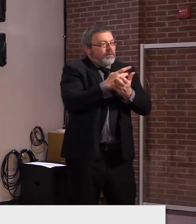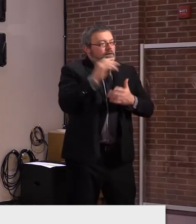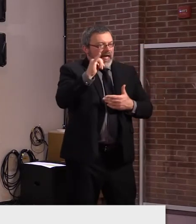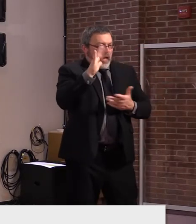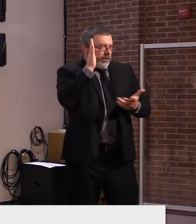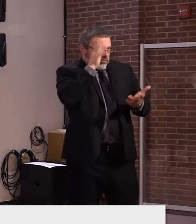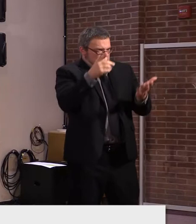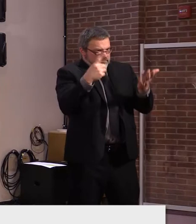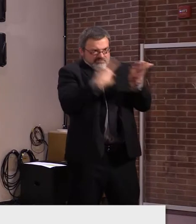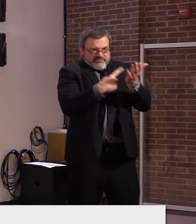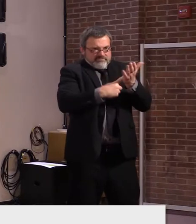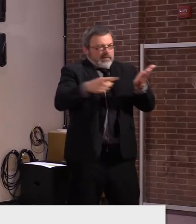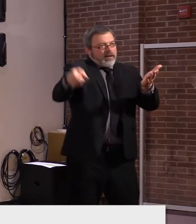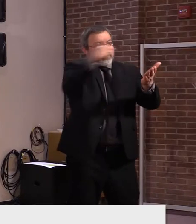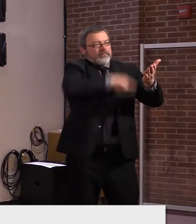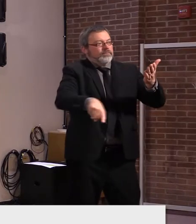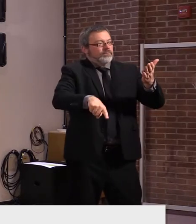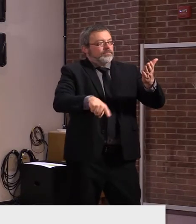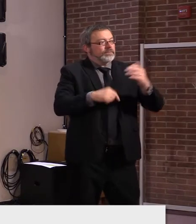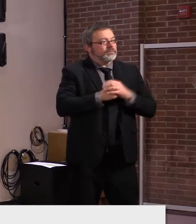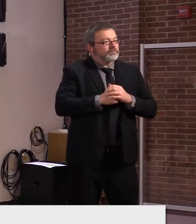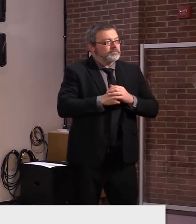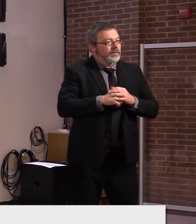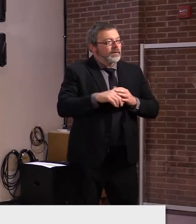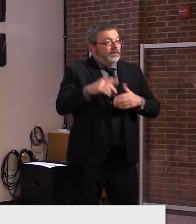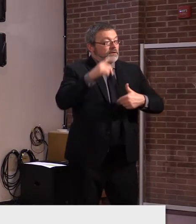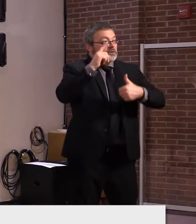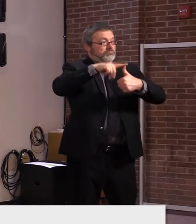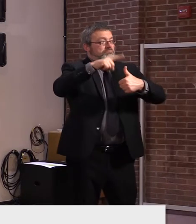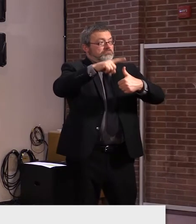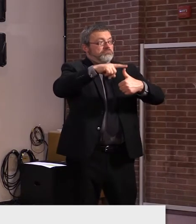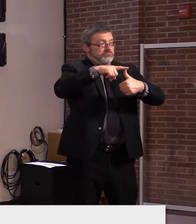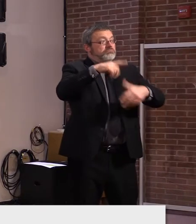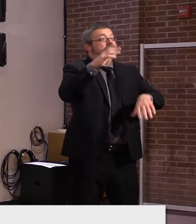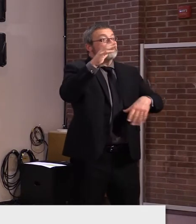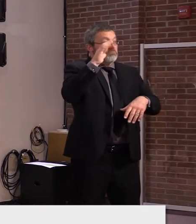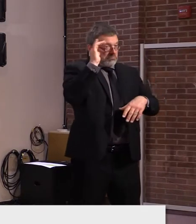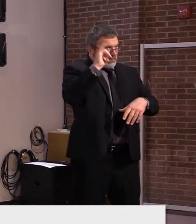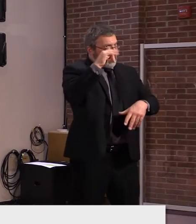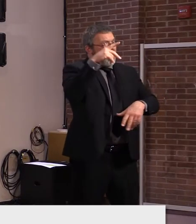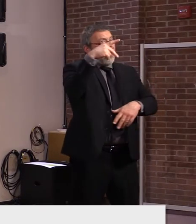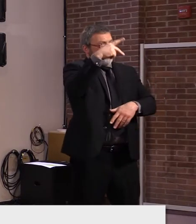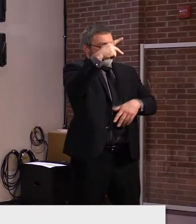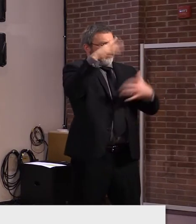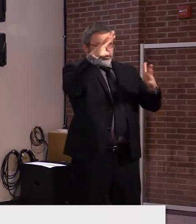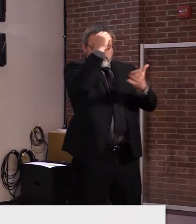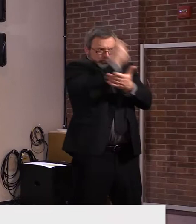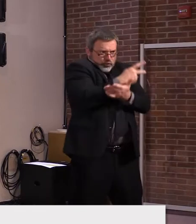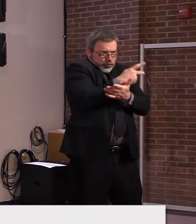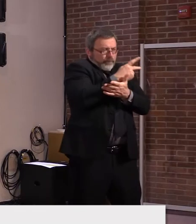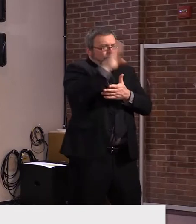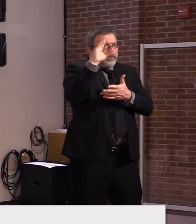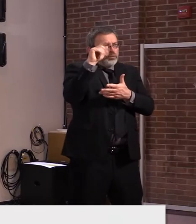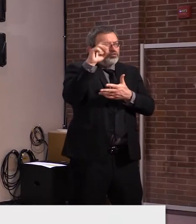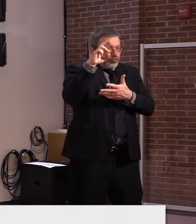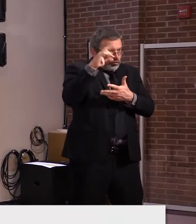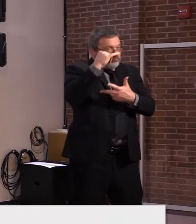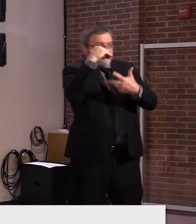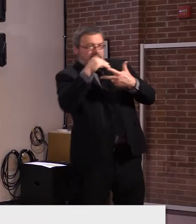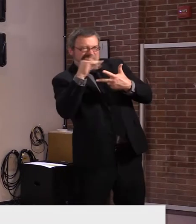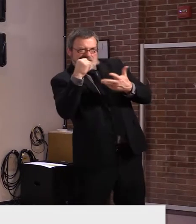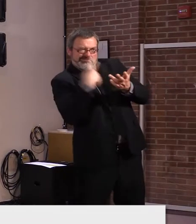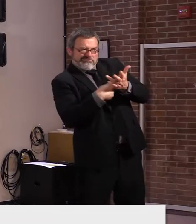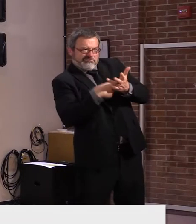as mix and match boosters. Then on October 26th, the committee will consider emergency